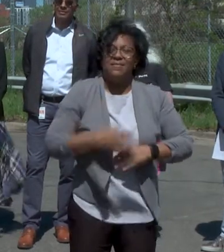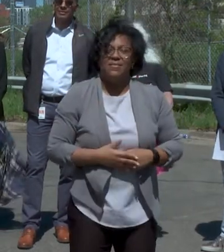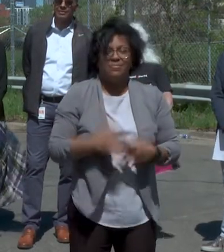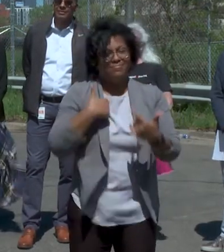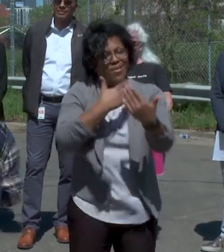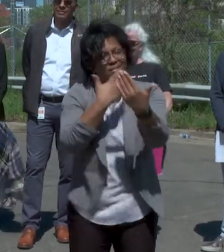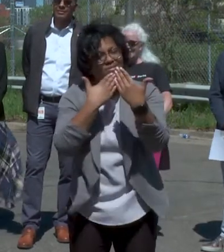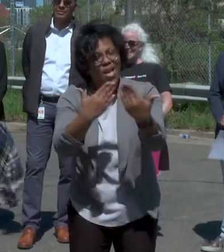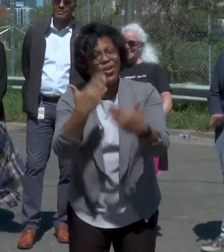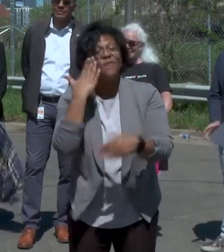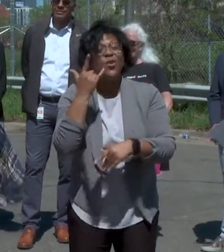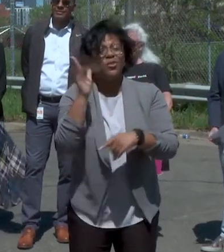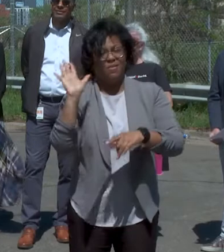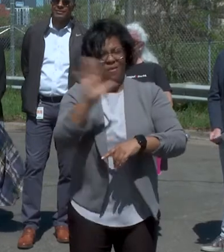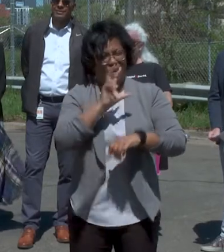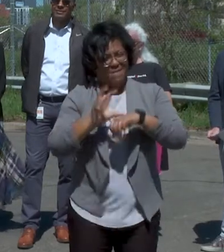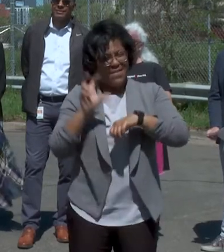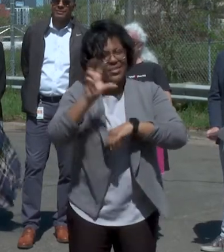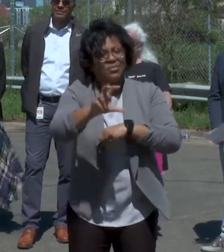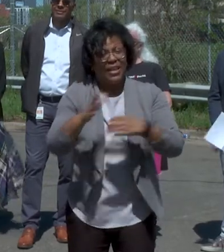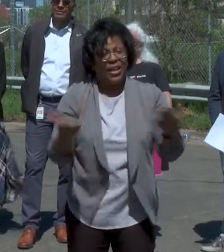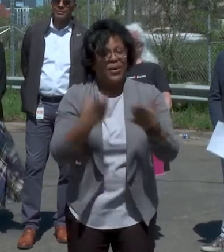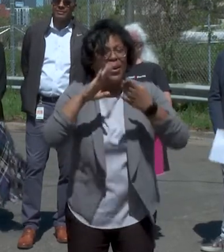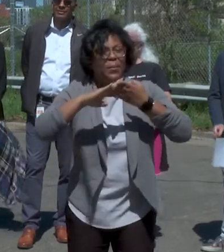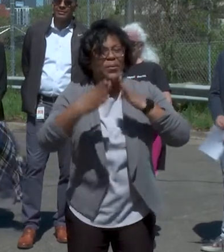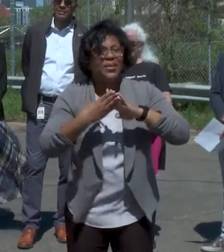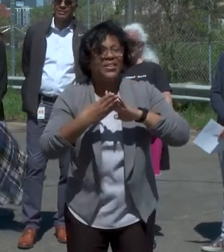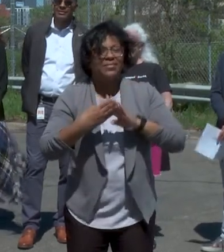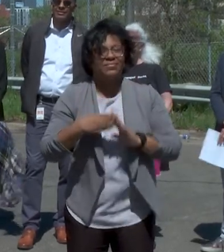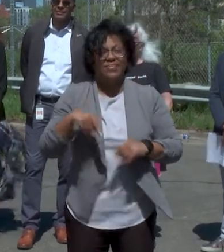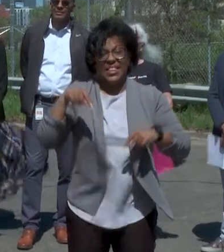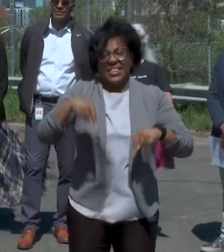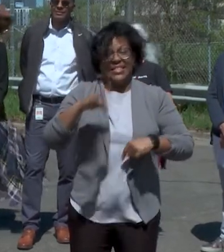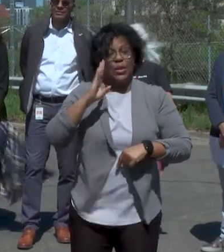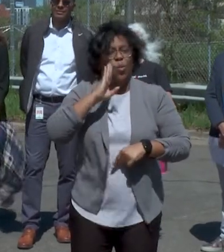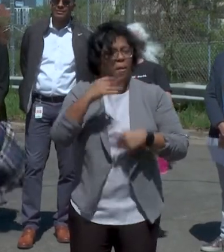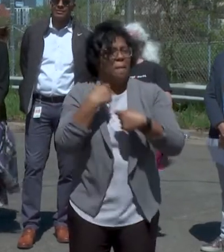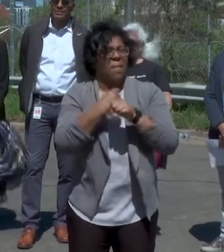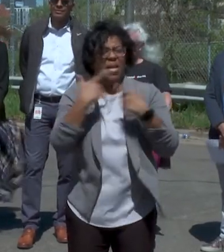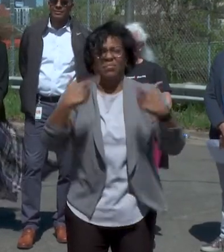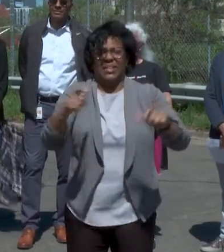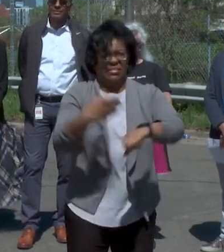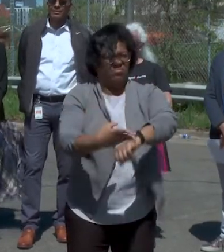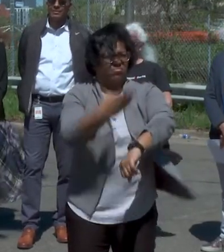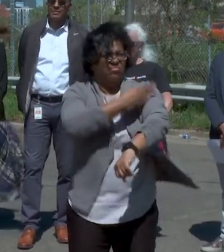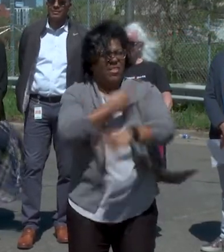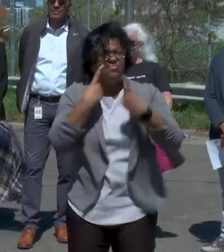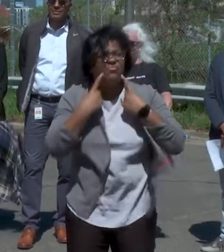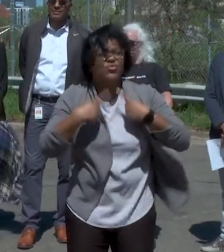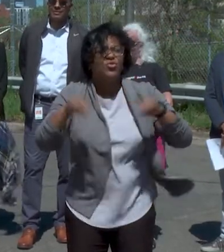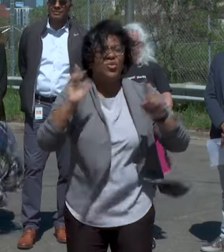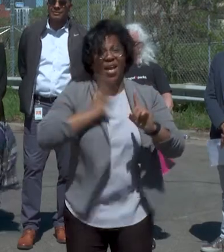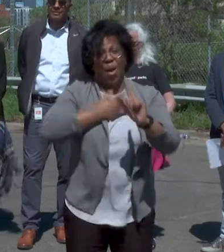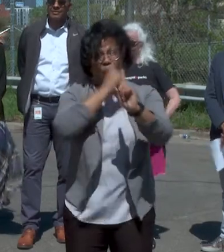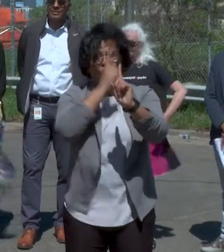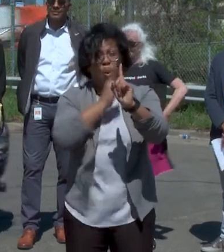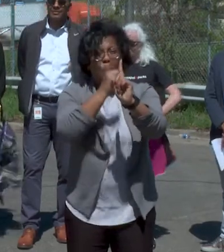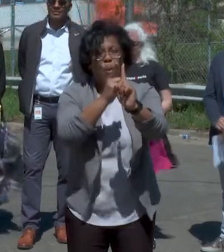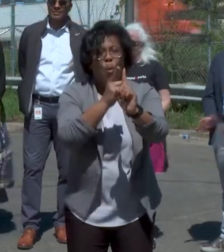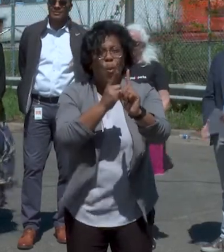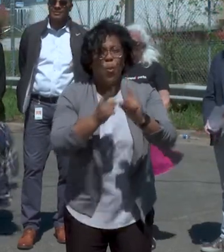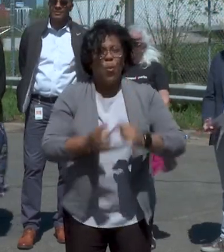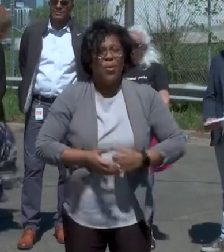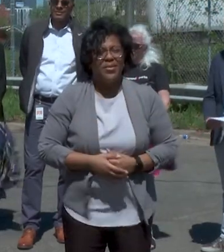the investment that we're making here in our communities. It's going to go a long way to achieving our climate action goals and our carbon reduction goals